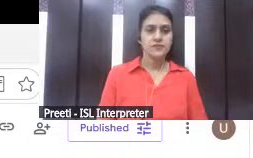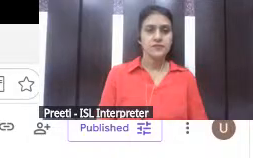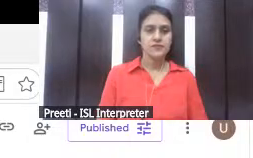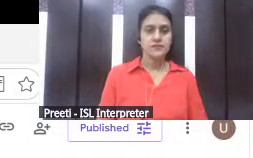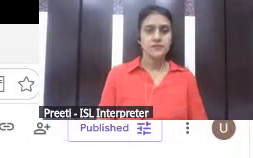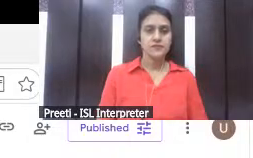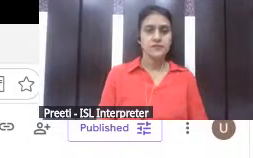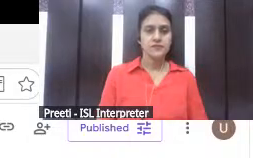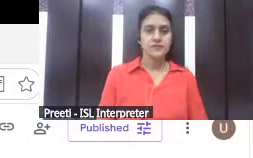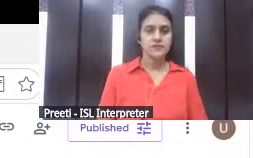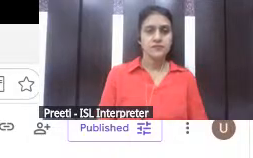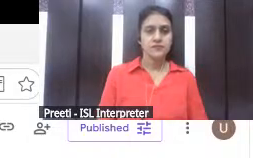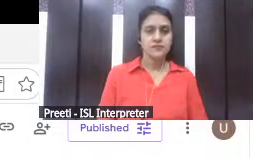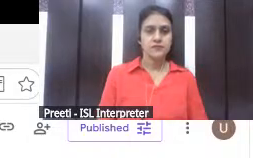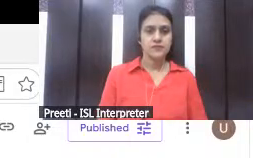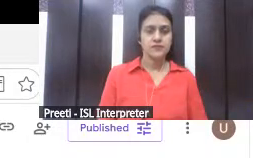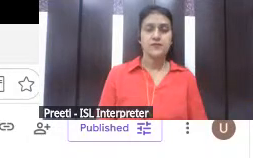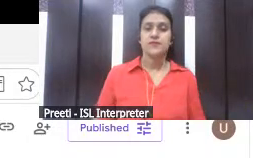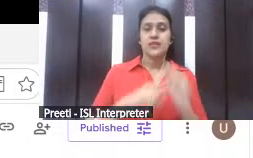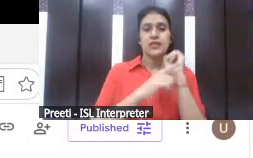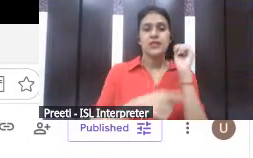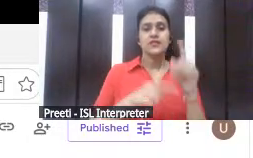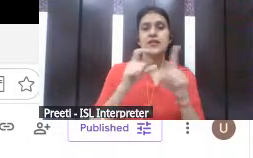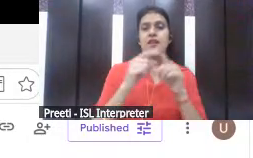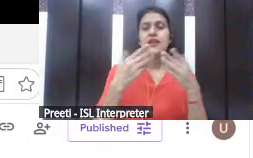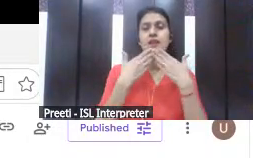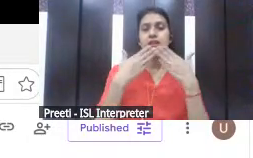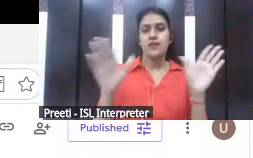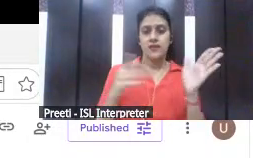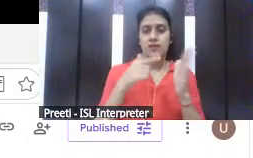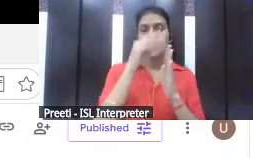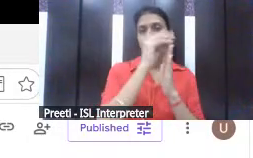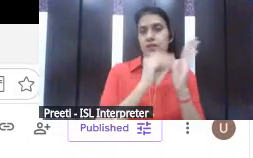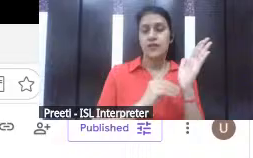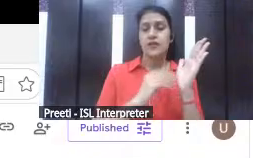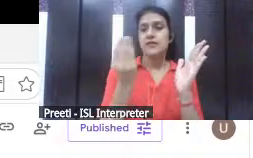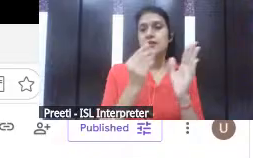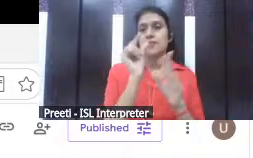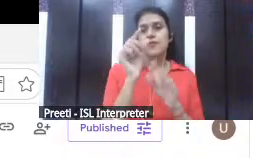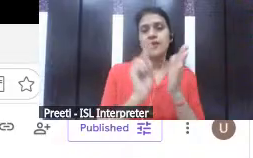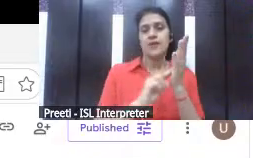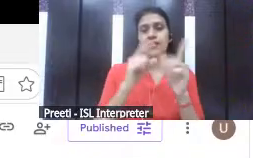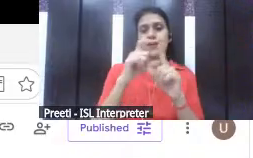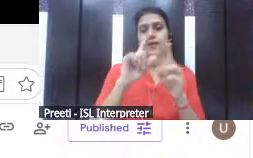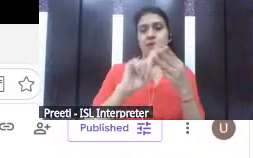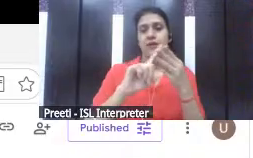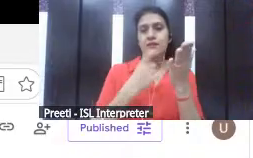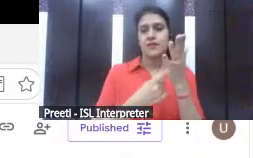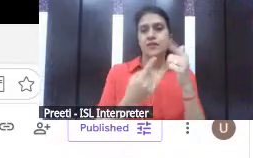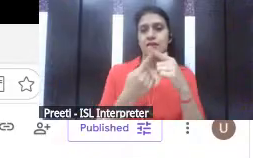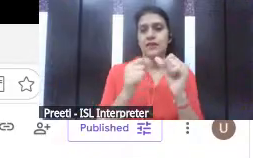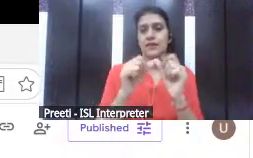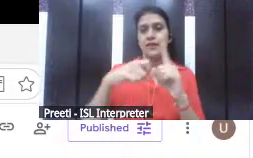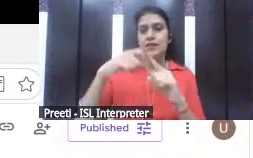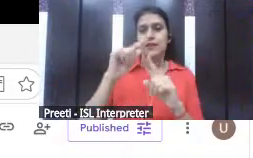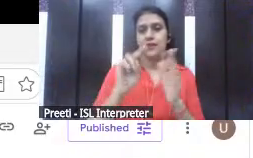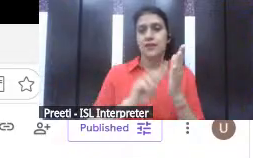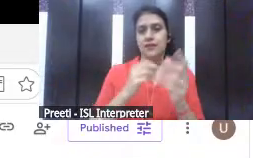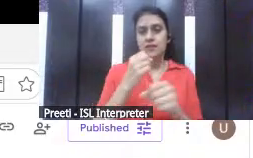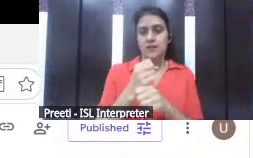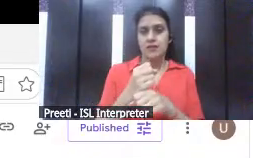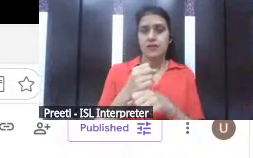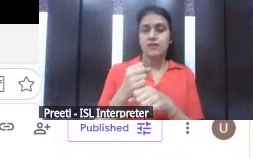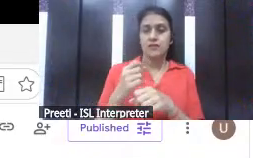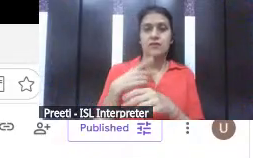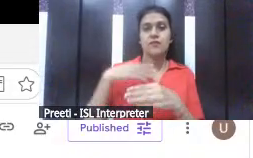Finally, we have the declarations, which are simply some undertakings where to attest that all the knowledge and information